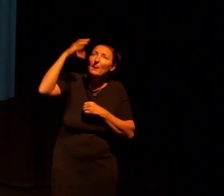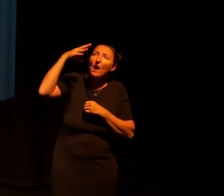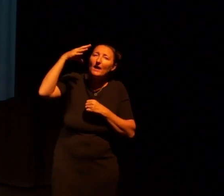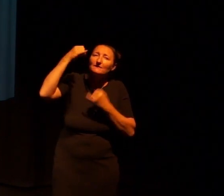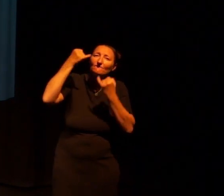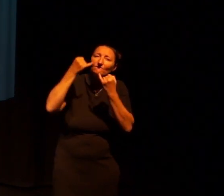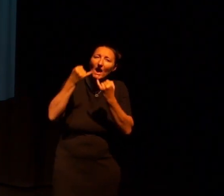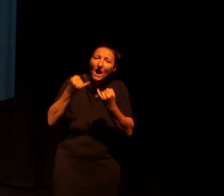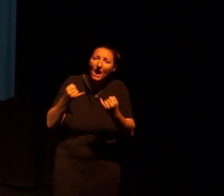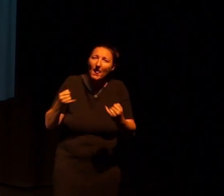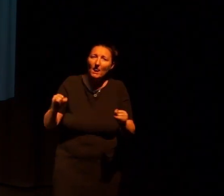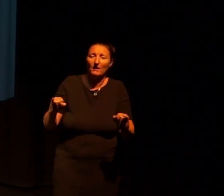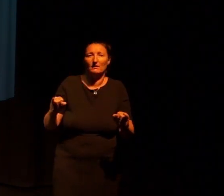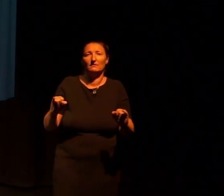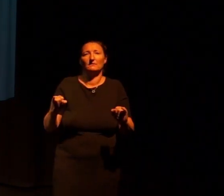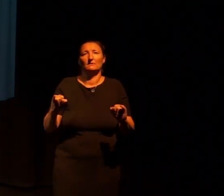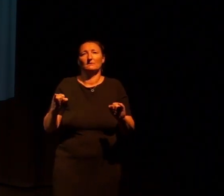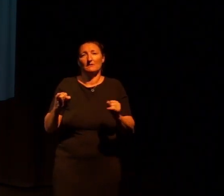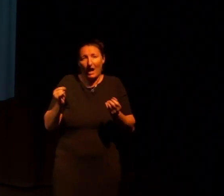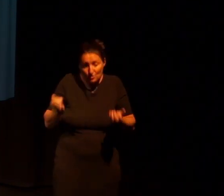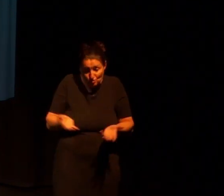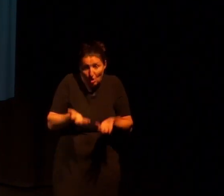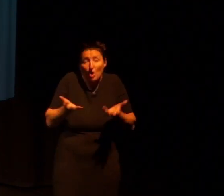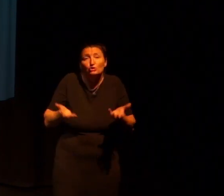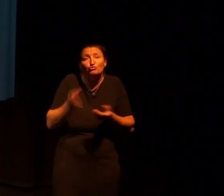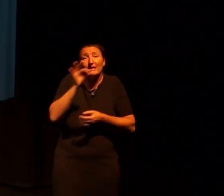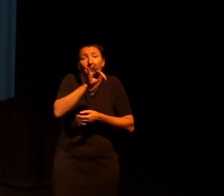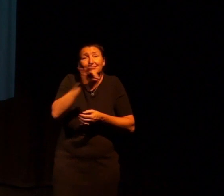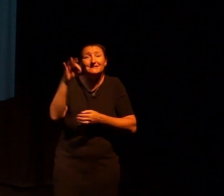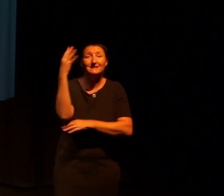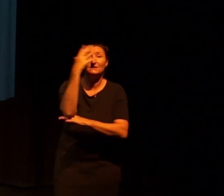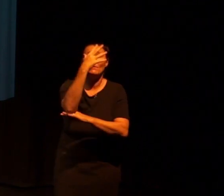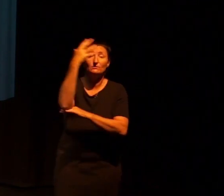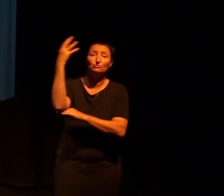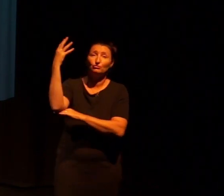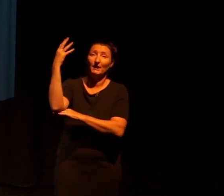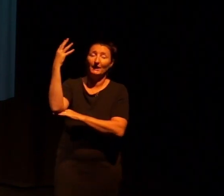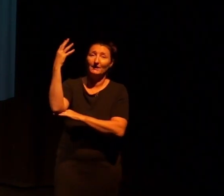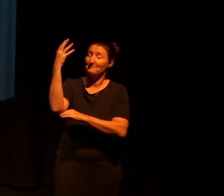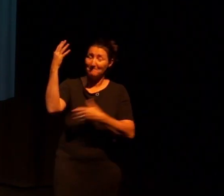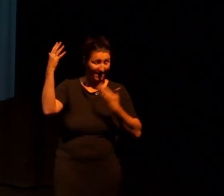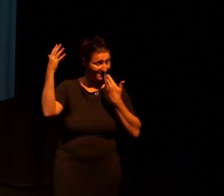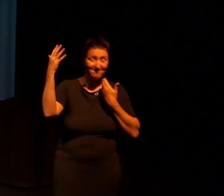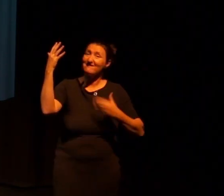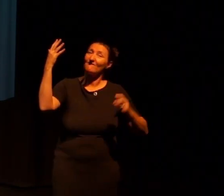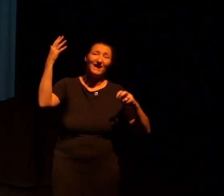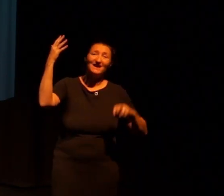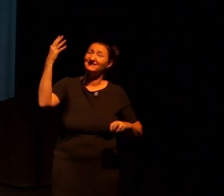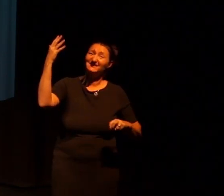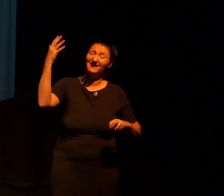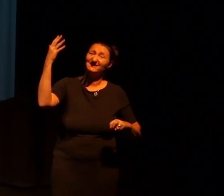within, and nurturing the seed of that tree under whose shade I might never even